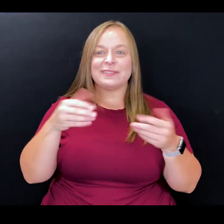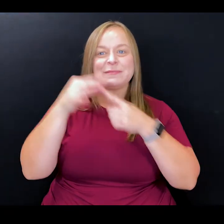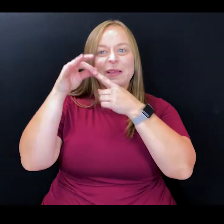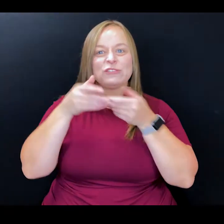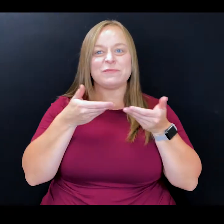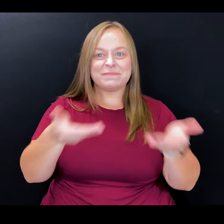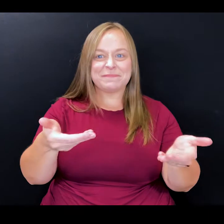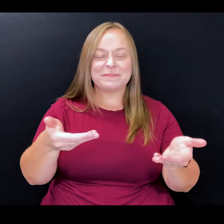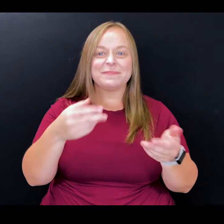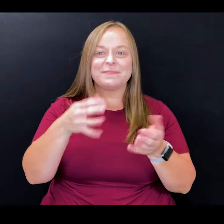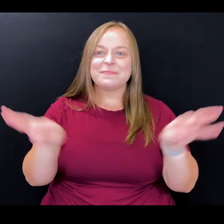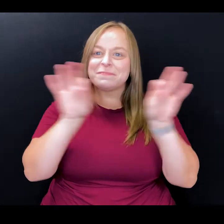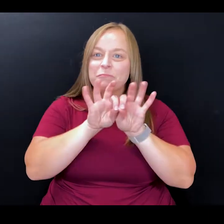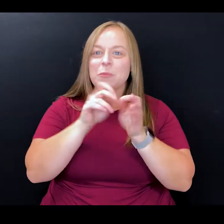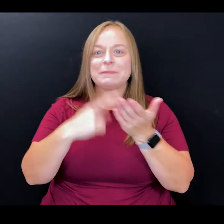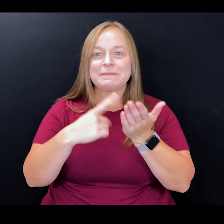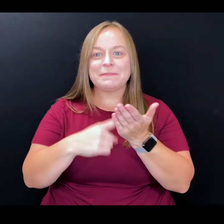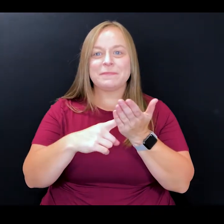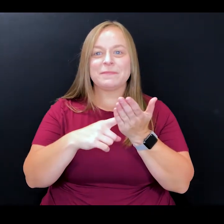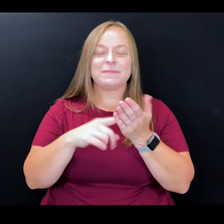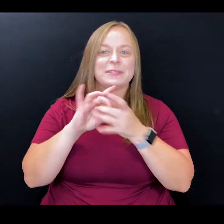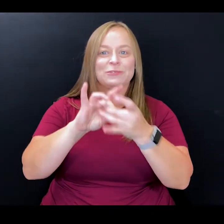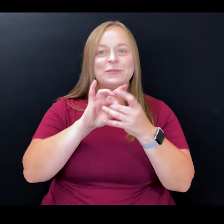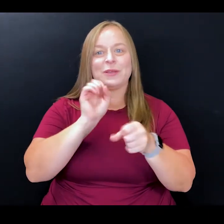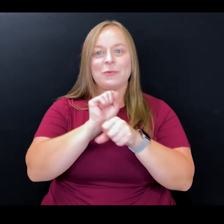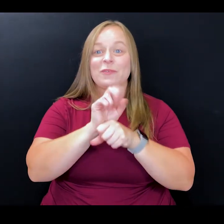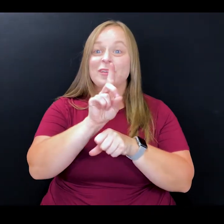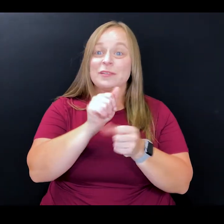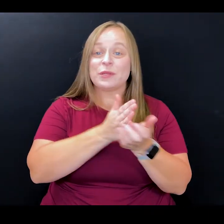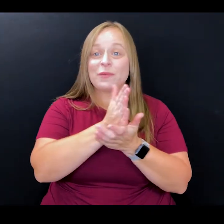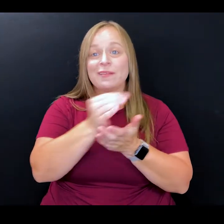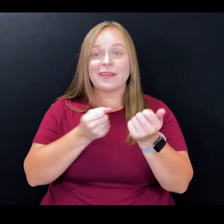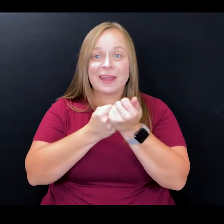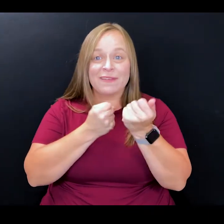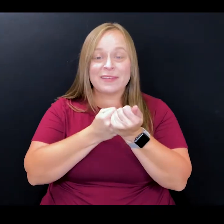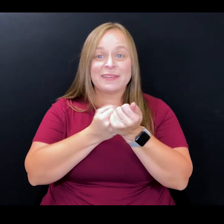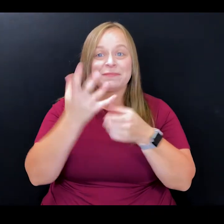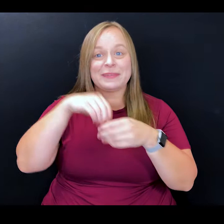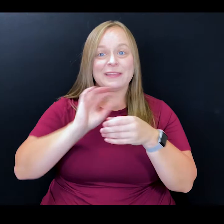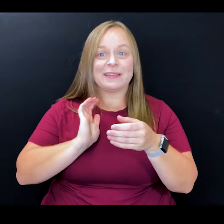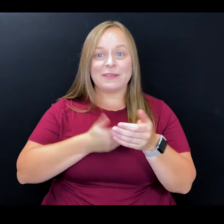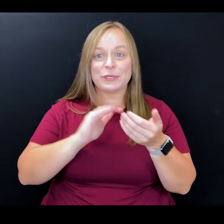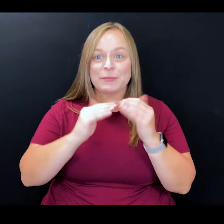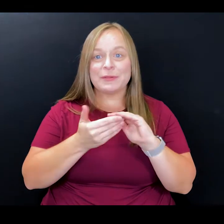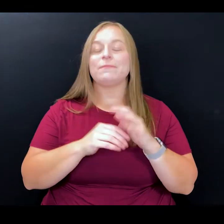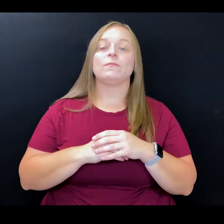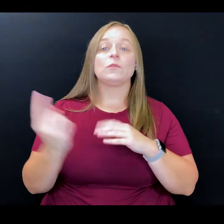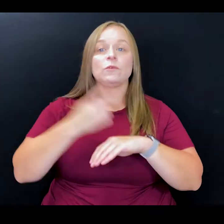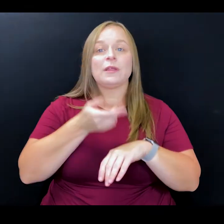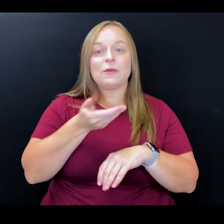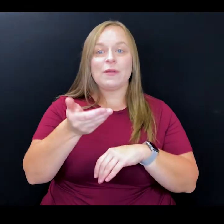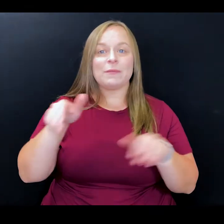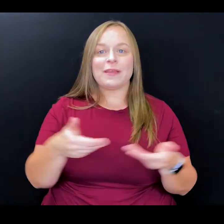special guests to discuss important topics in our united work for disability rights and advocacy within our community.